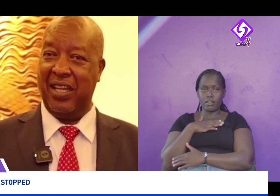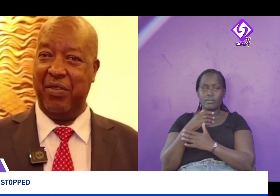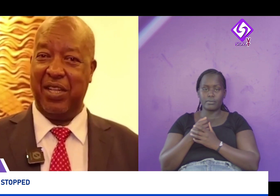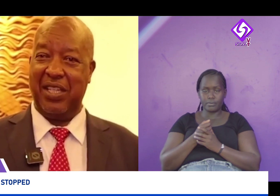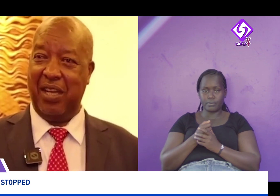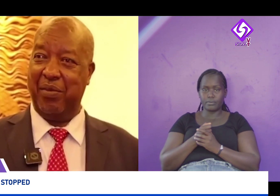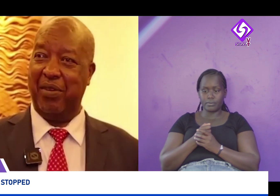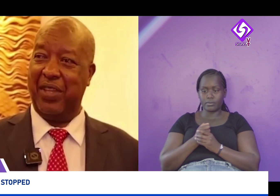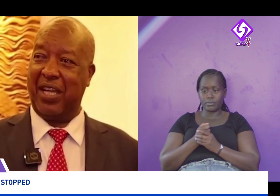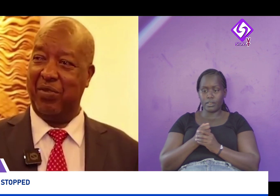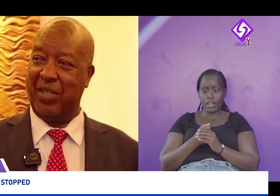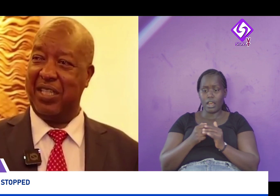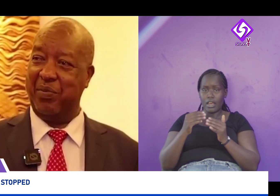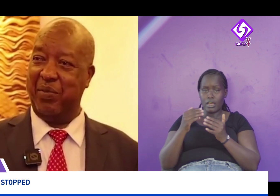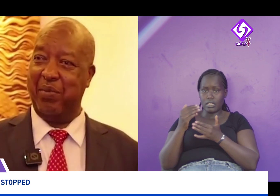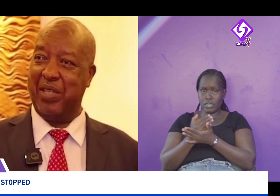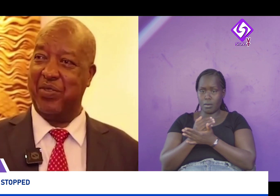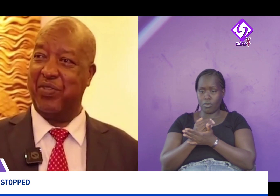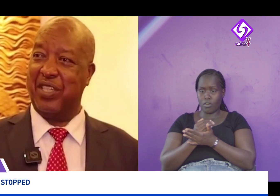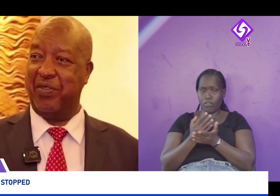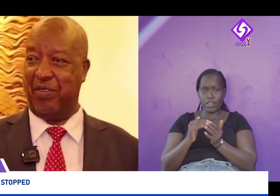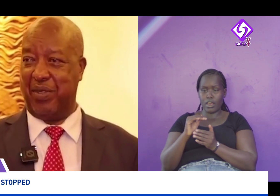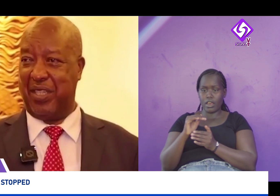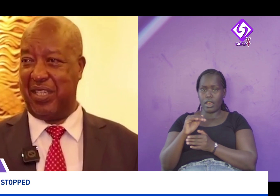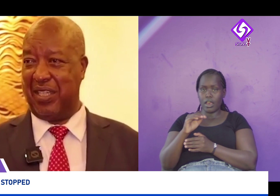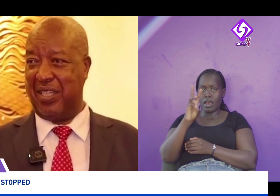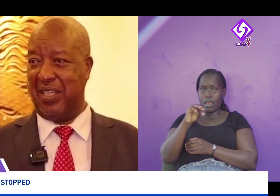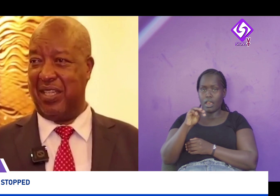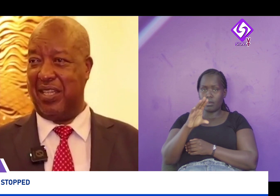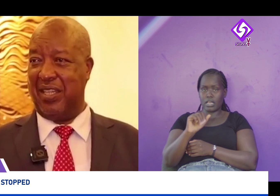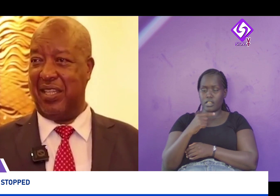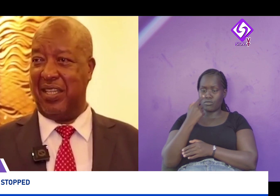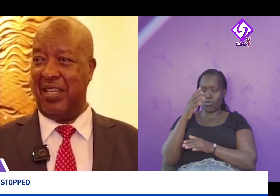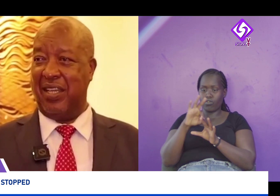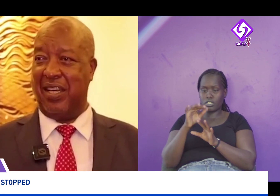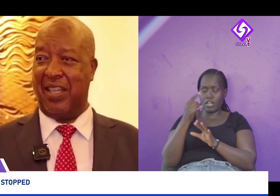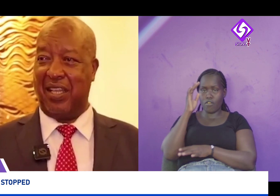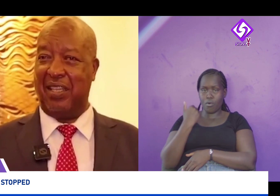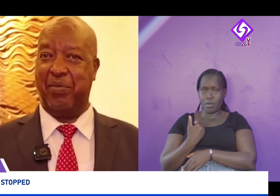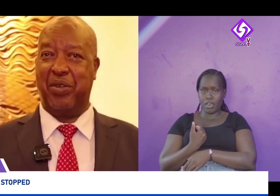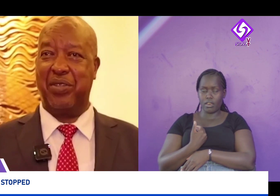and even some of the county assembly members who voted for me. I thank them